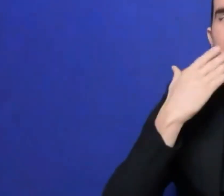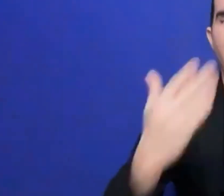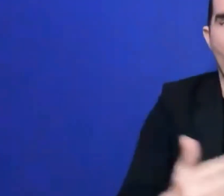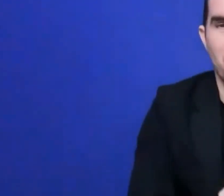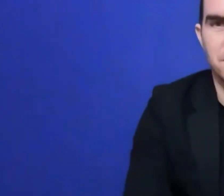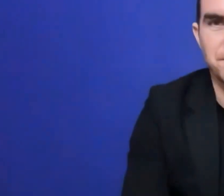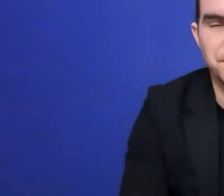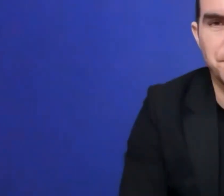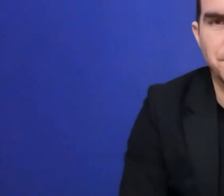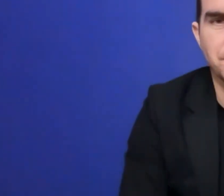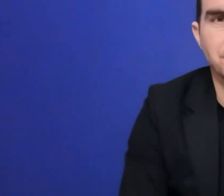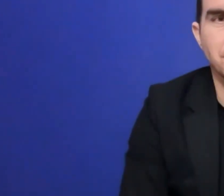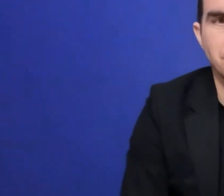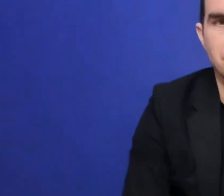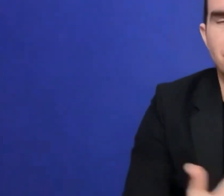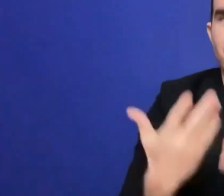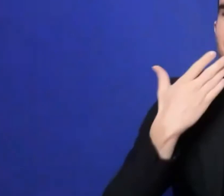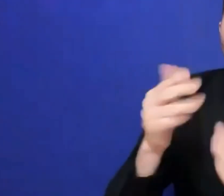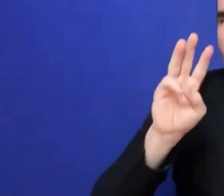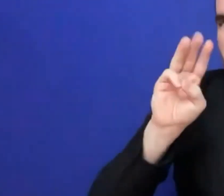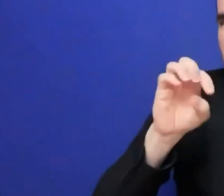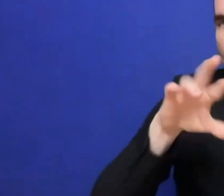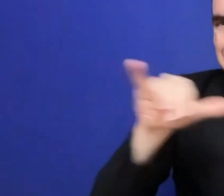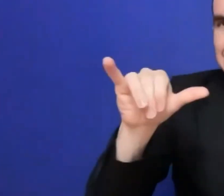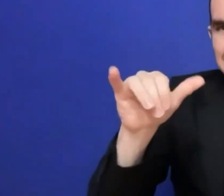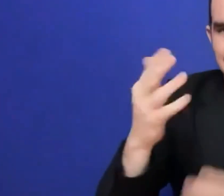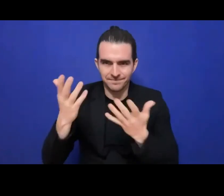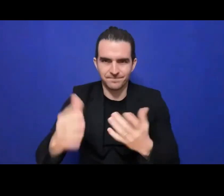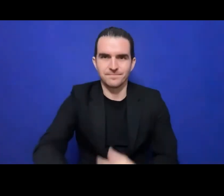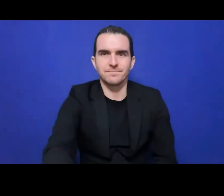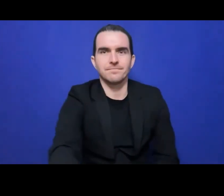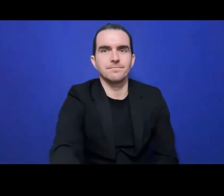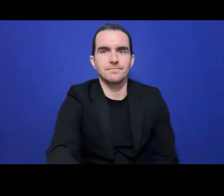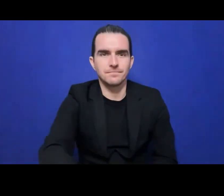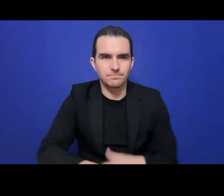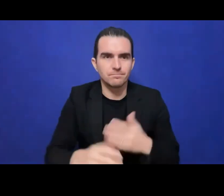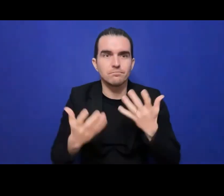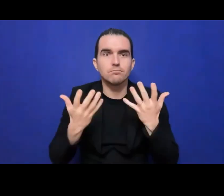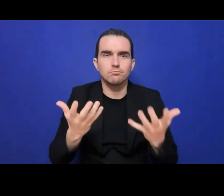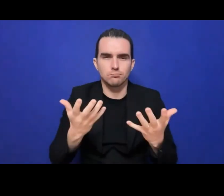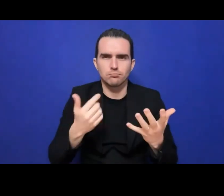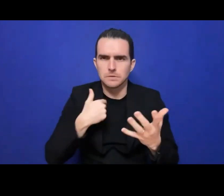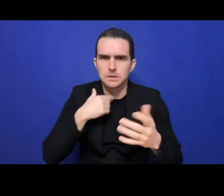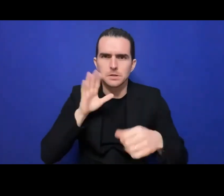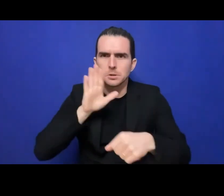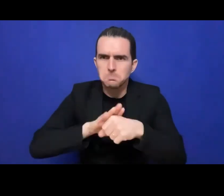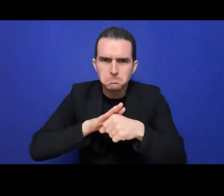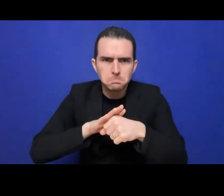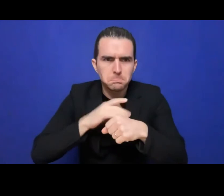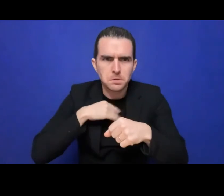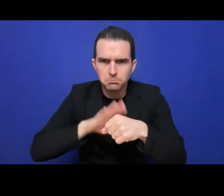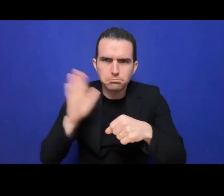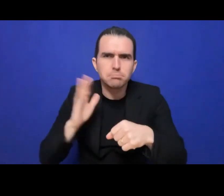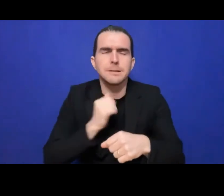okay, it looks like I'm unmuted. Sorry about that. So let's move on in the agenda. I just want to thank the panelists for your great interventions